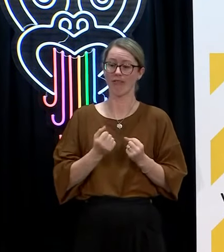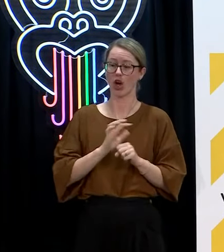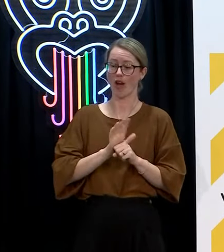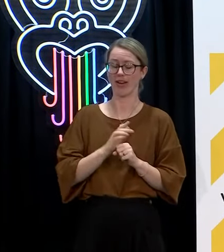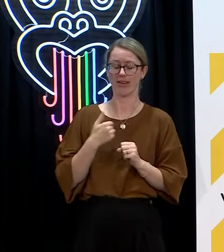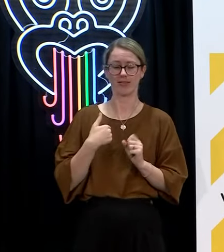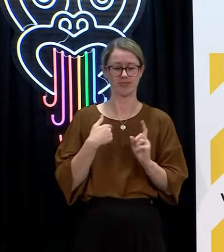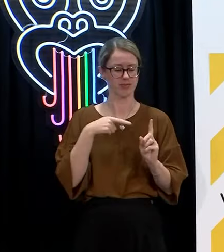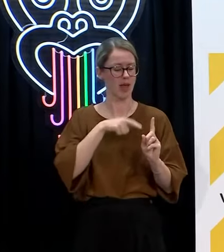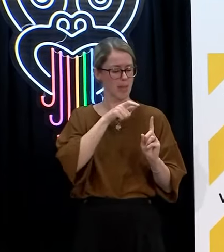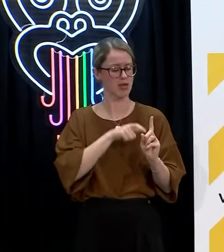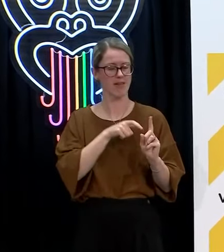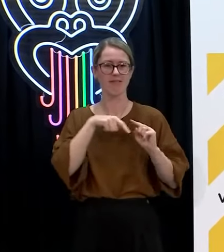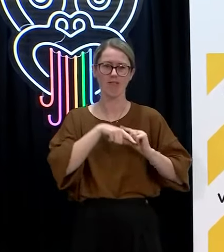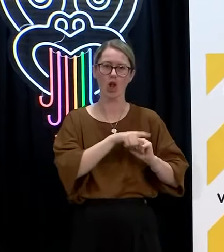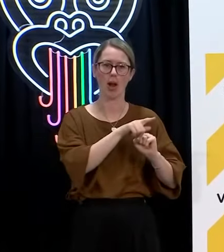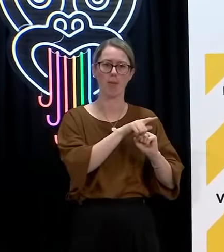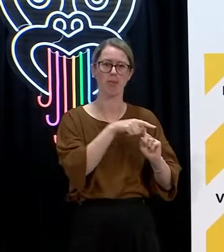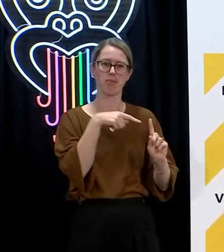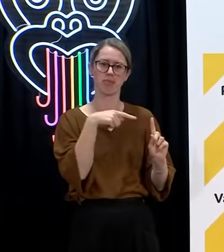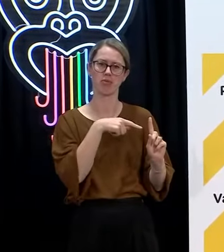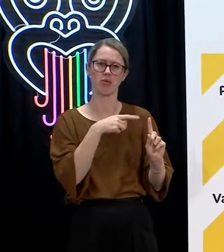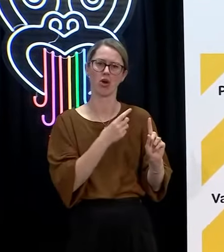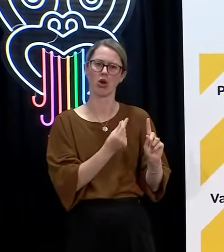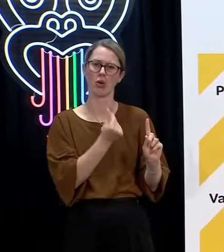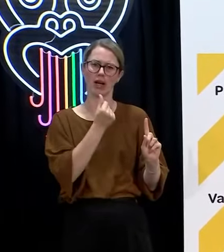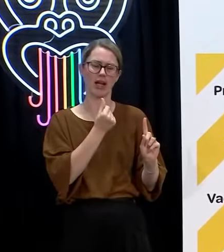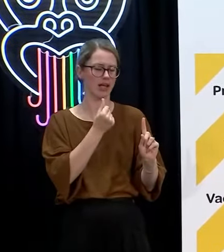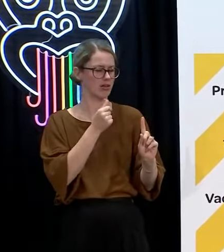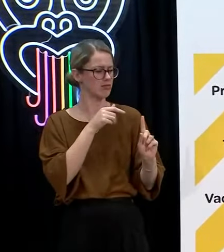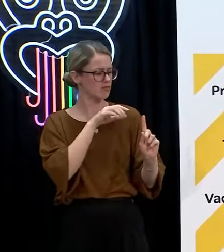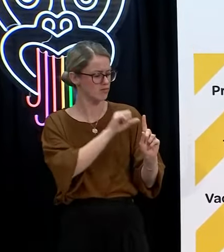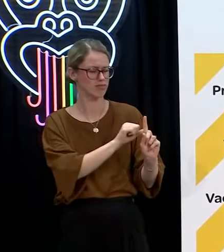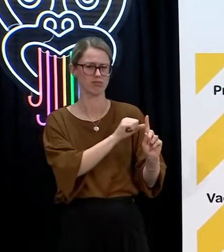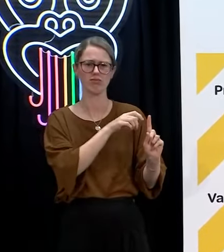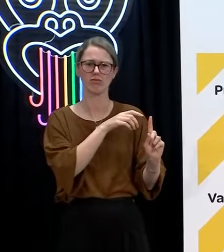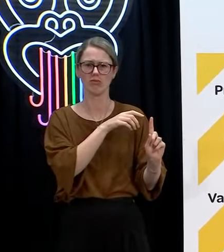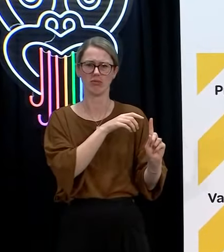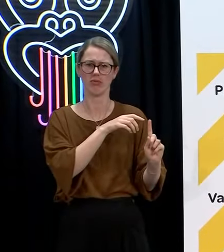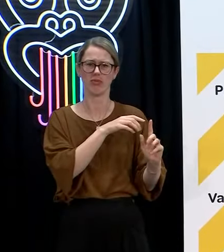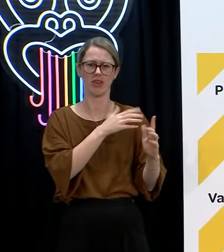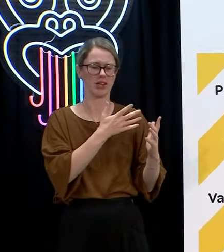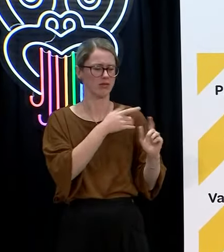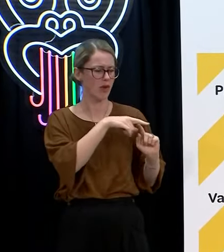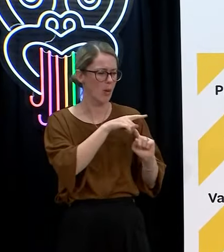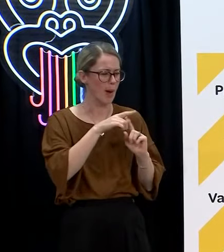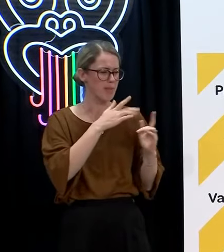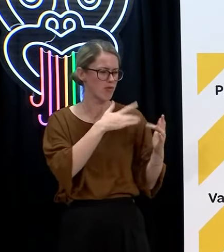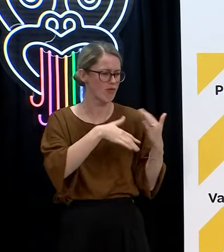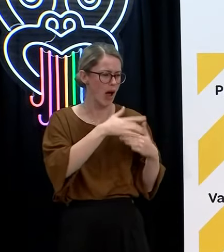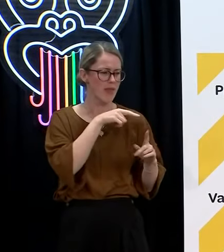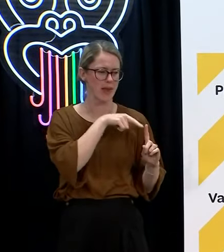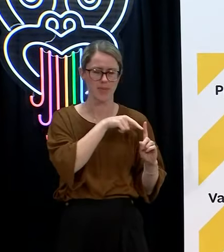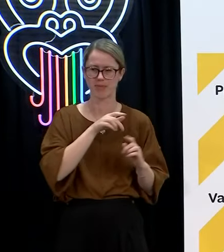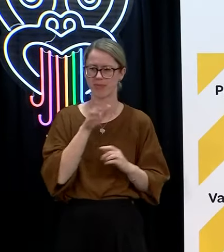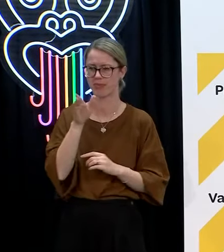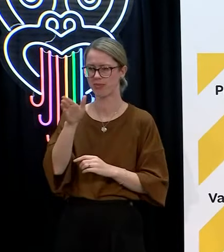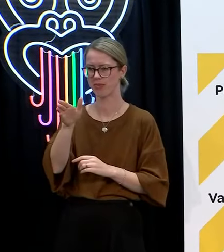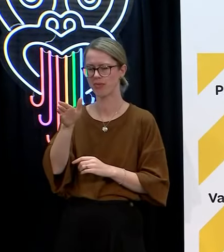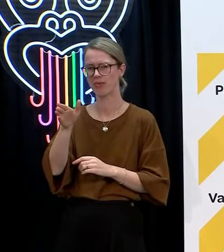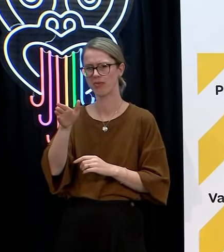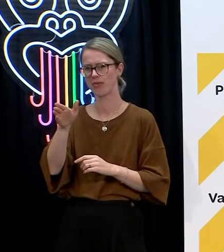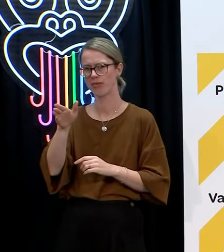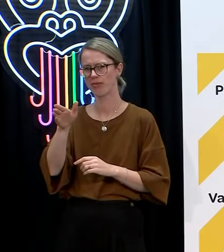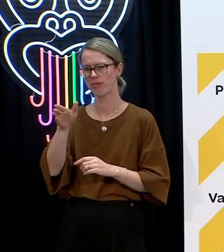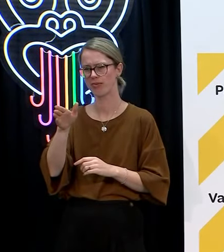received, the person was followed up and found very, very quickly, and then that triggered a whole range of follow-up contact tracing. Just following up on that,